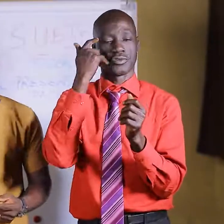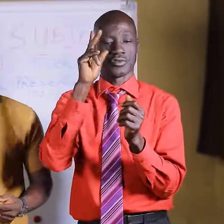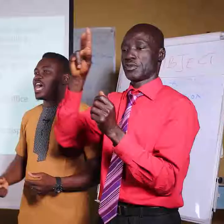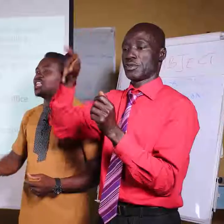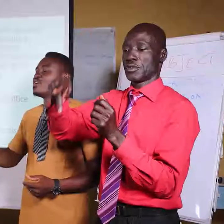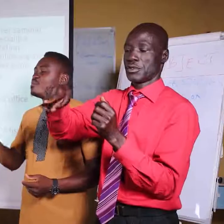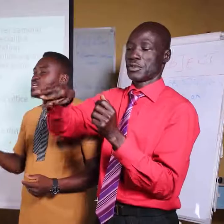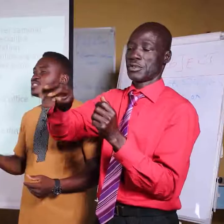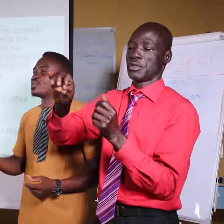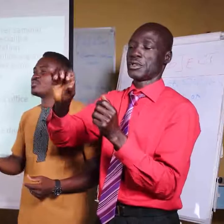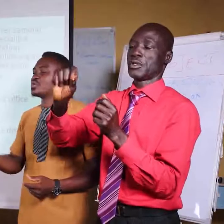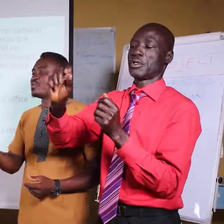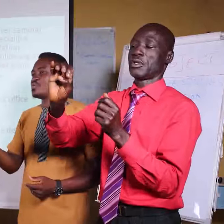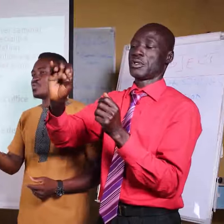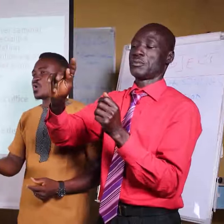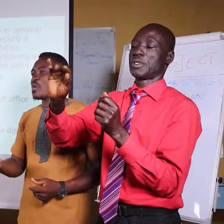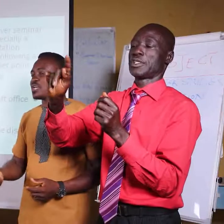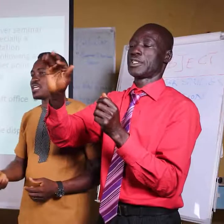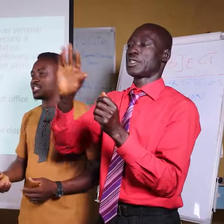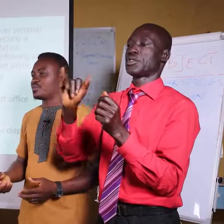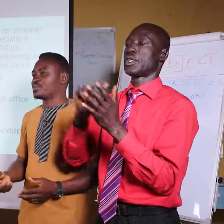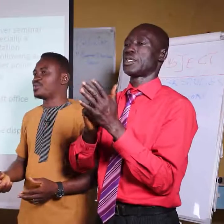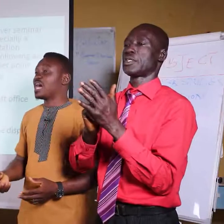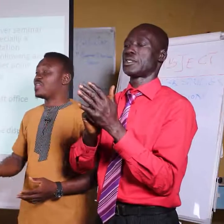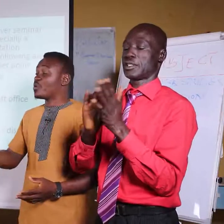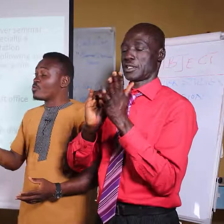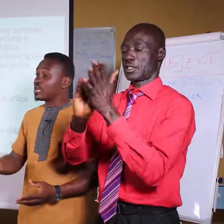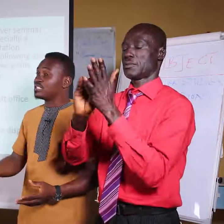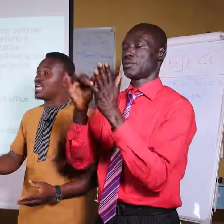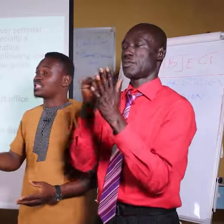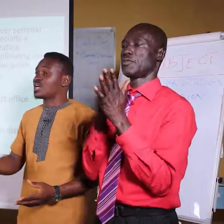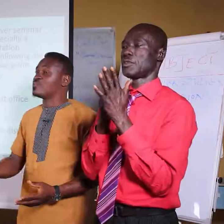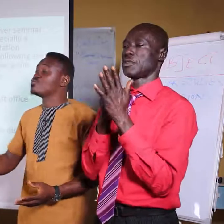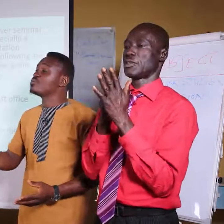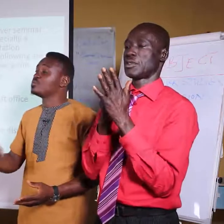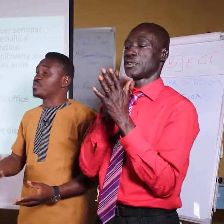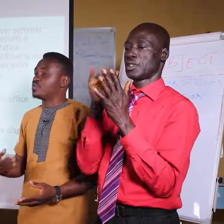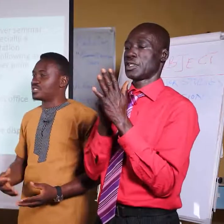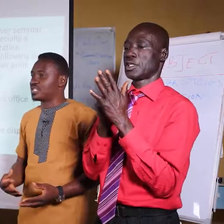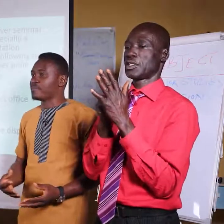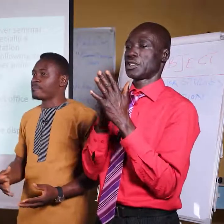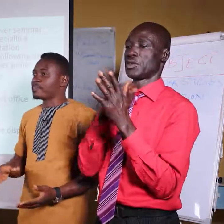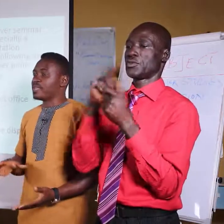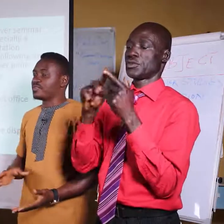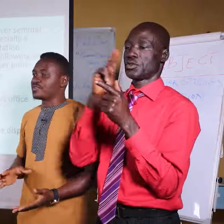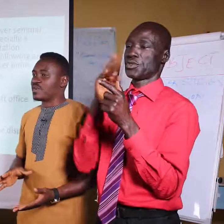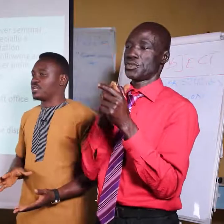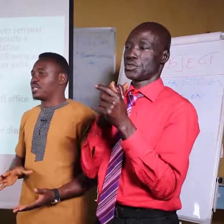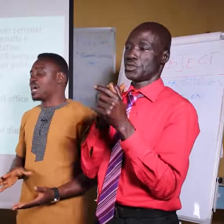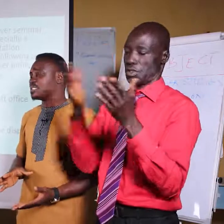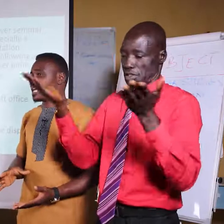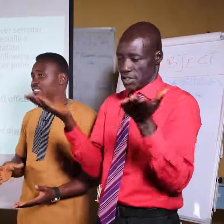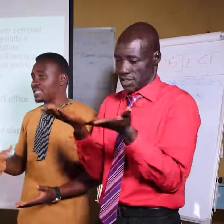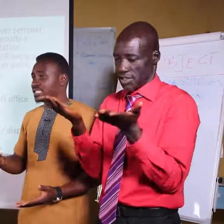Presentation. And the basic, or one of the most common example, and the one example we would be using in this